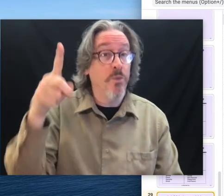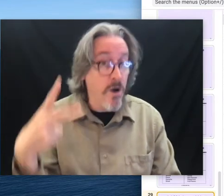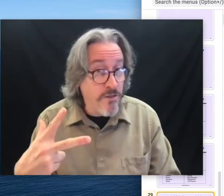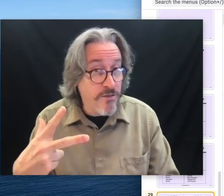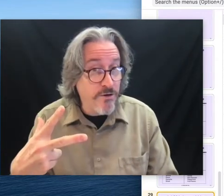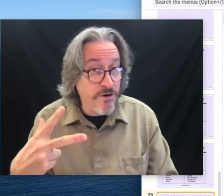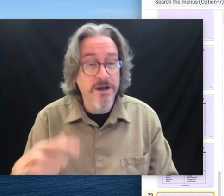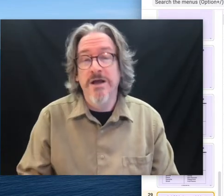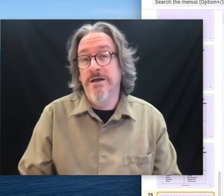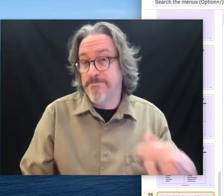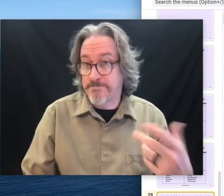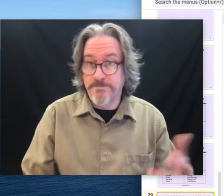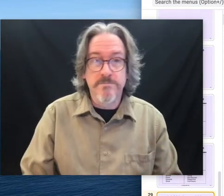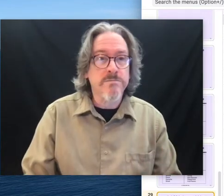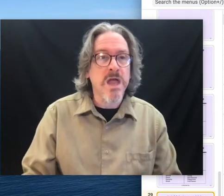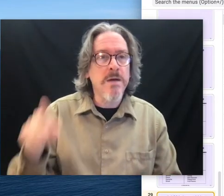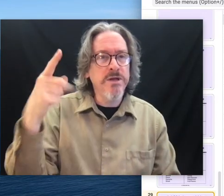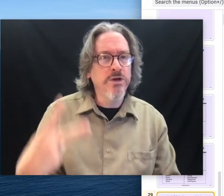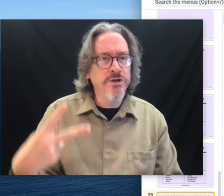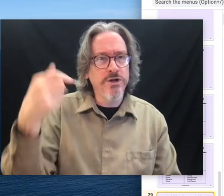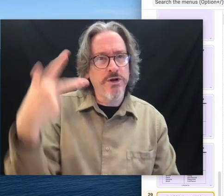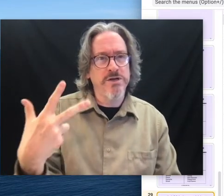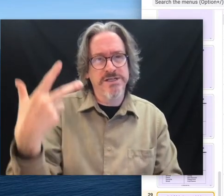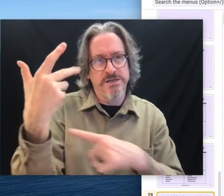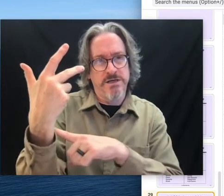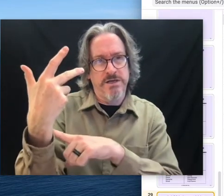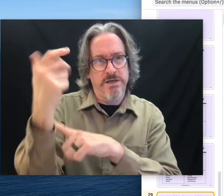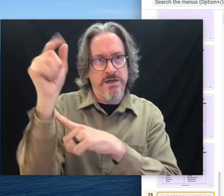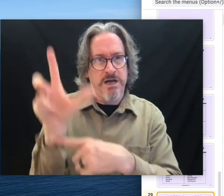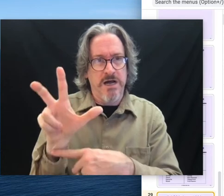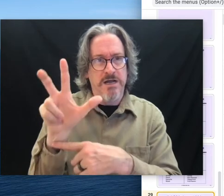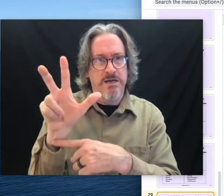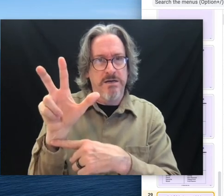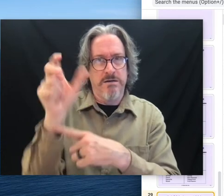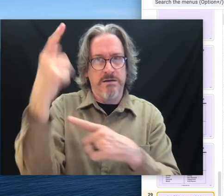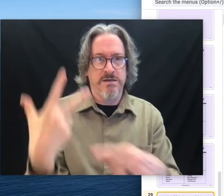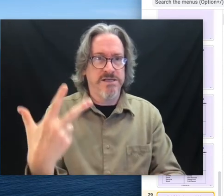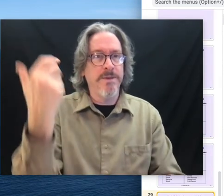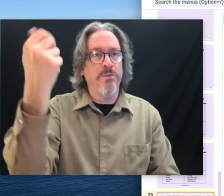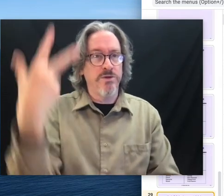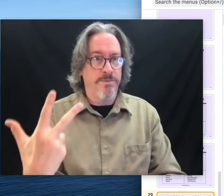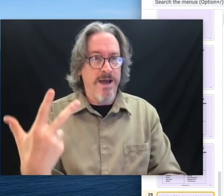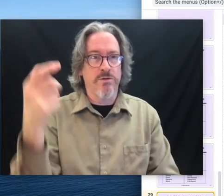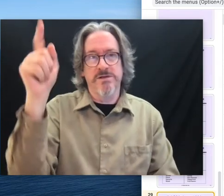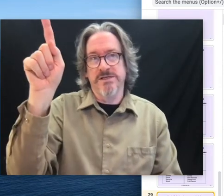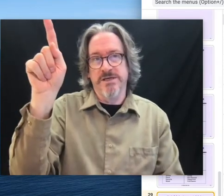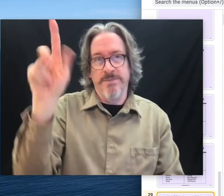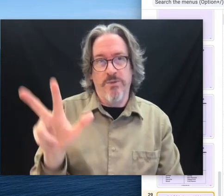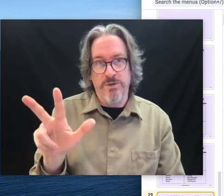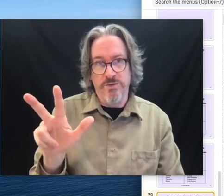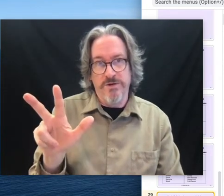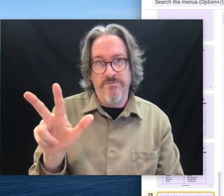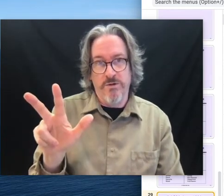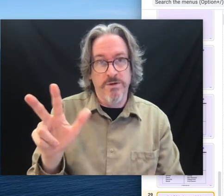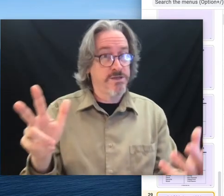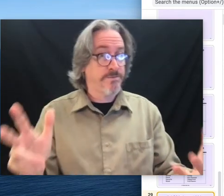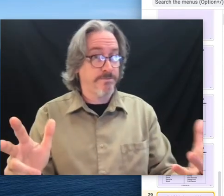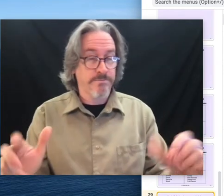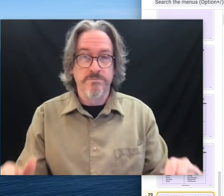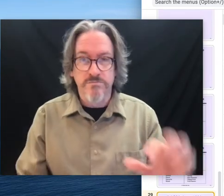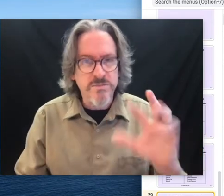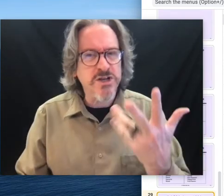2 1/3? You'll notice some people will do it backwards, some people will do it